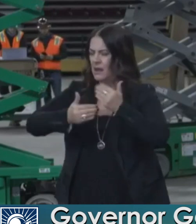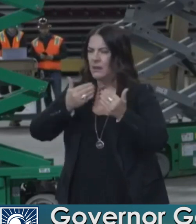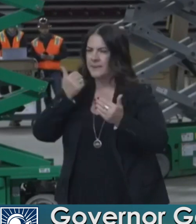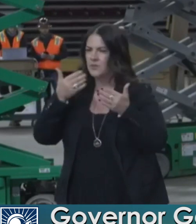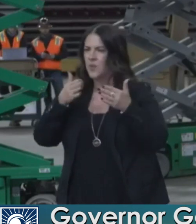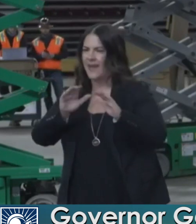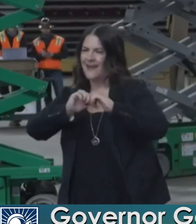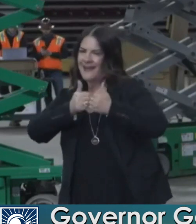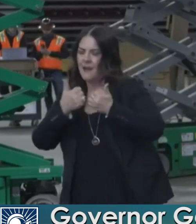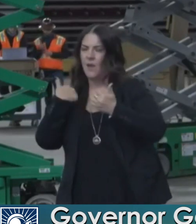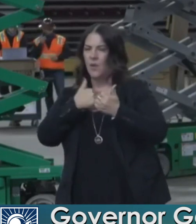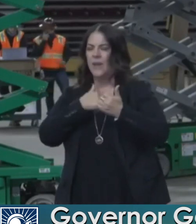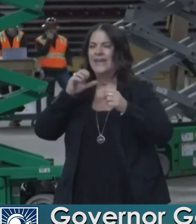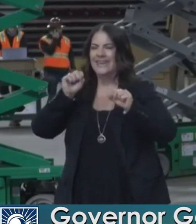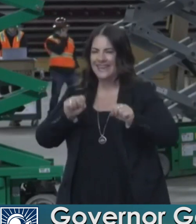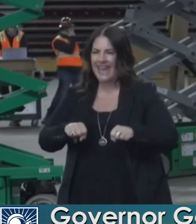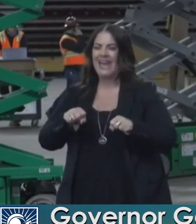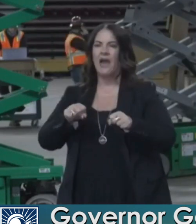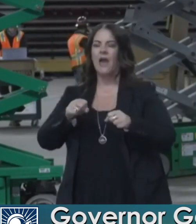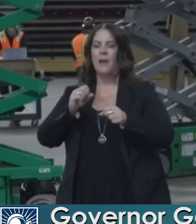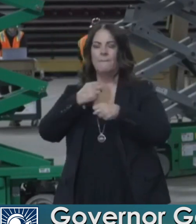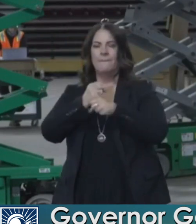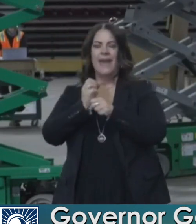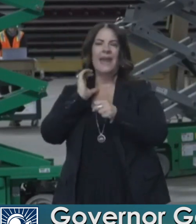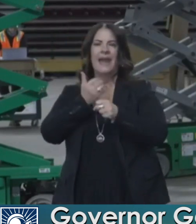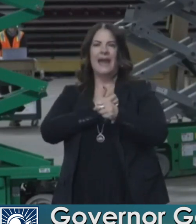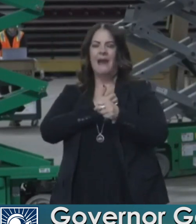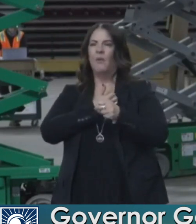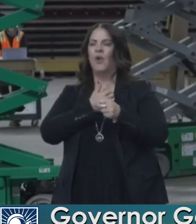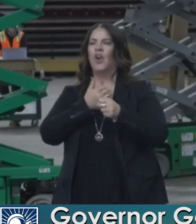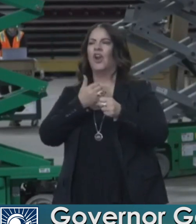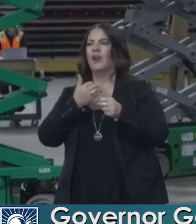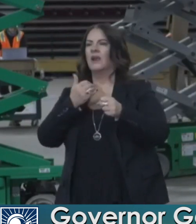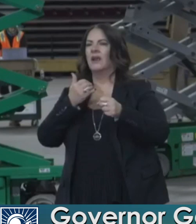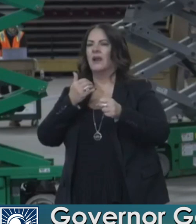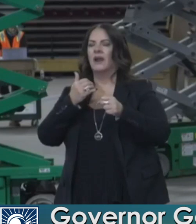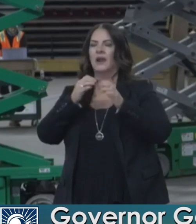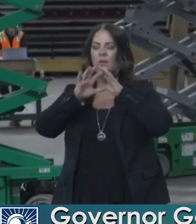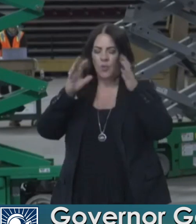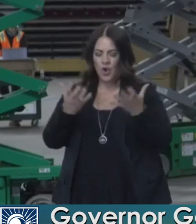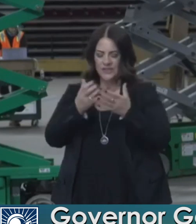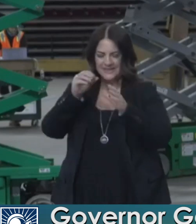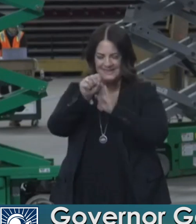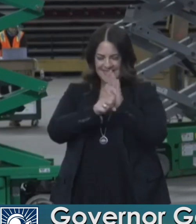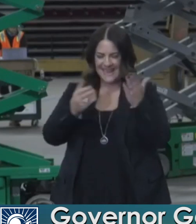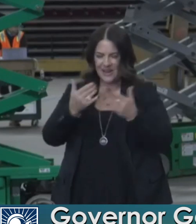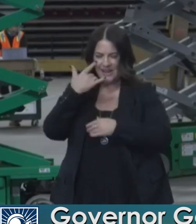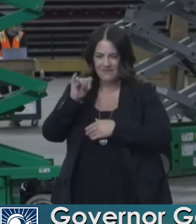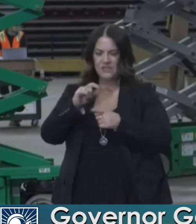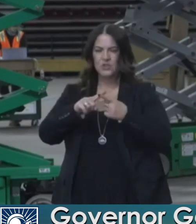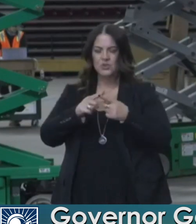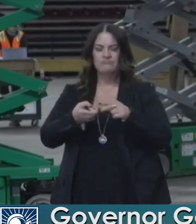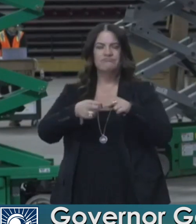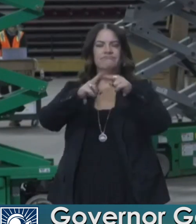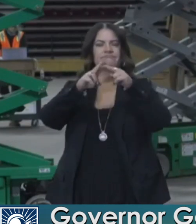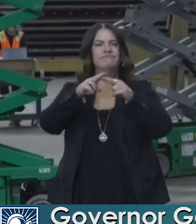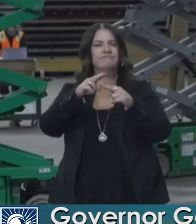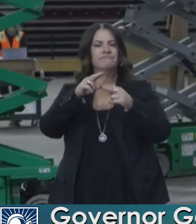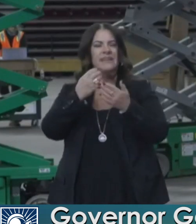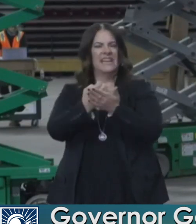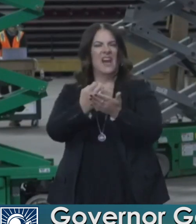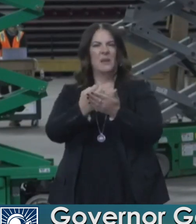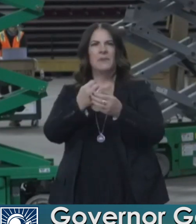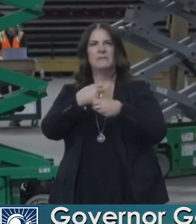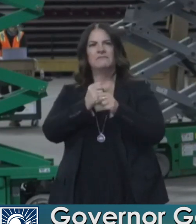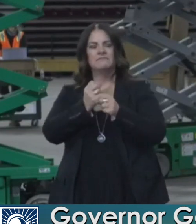virus, how we can really start jump-starting the economy. Testing is the predicate to making that happen along the lines of those antibody